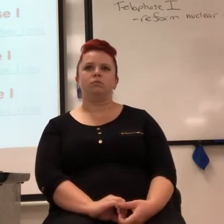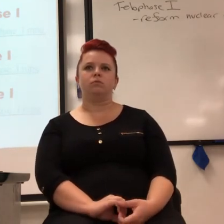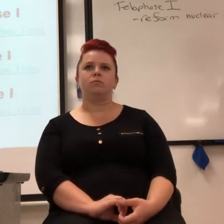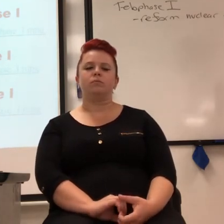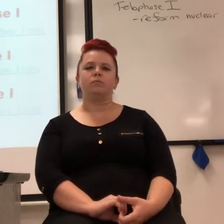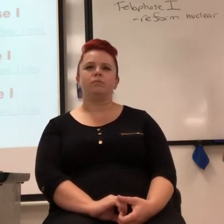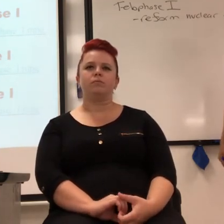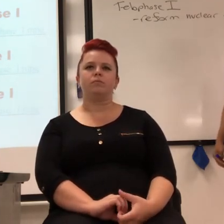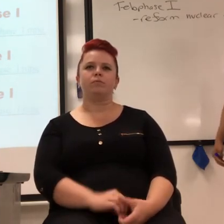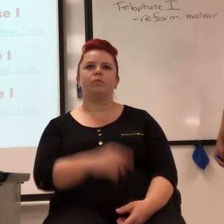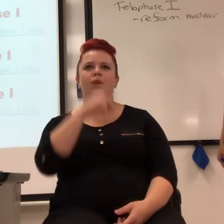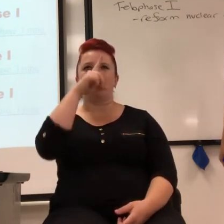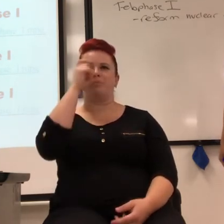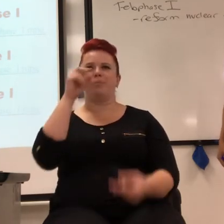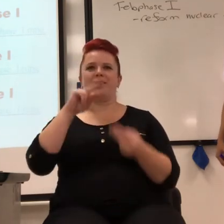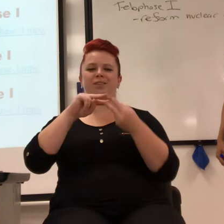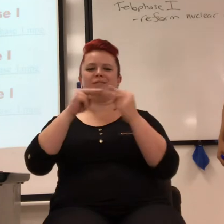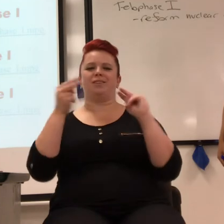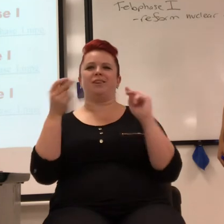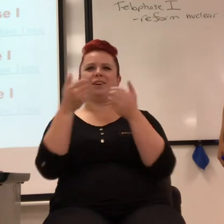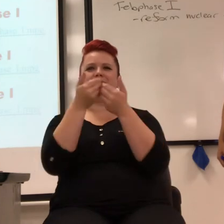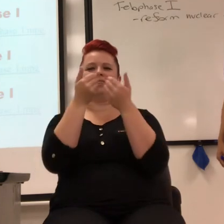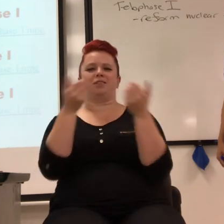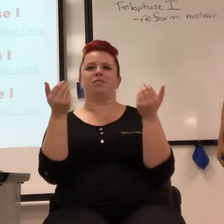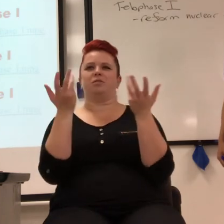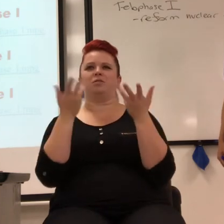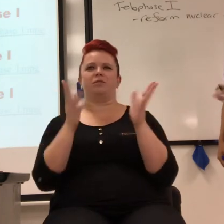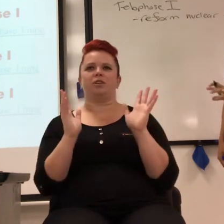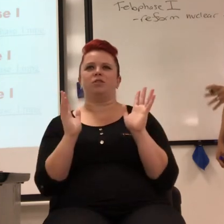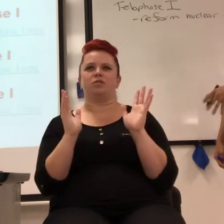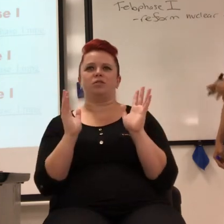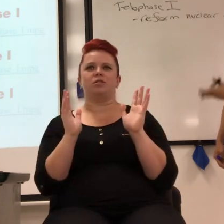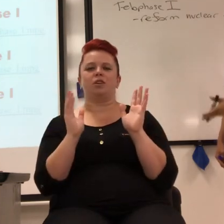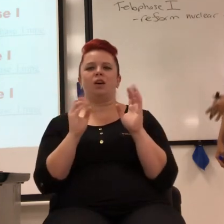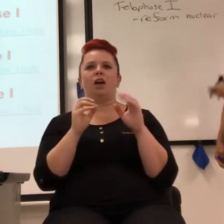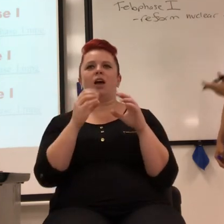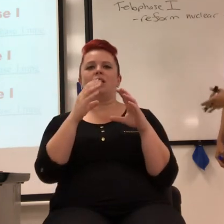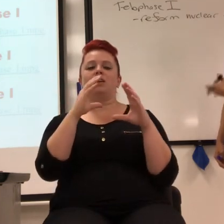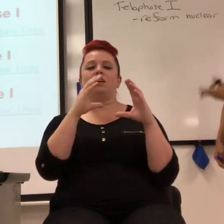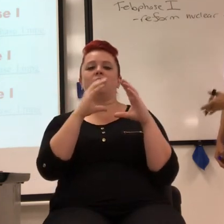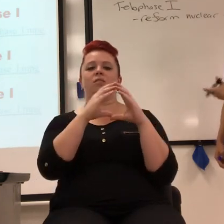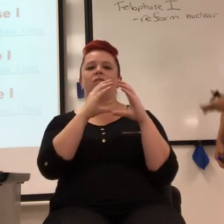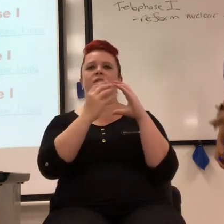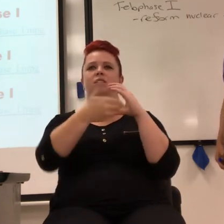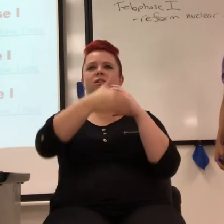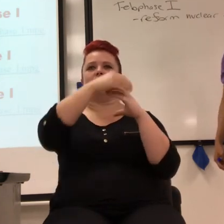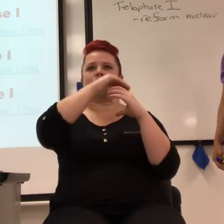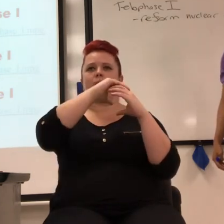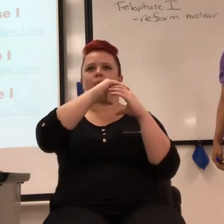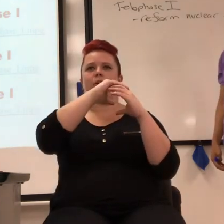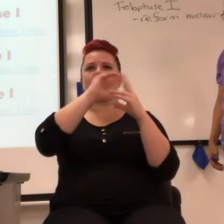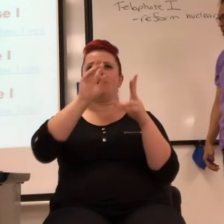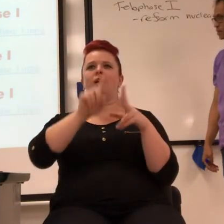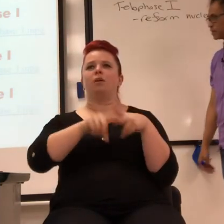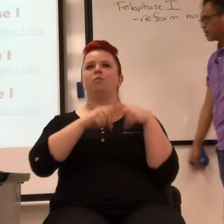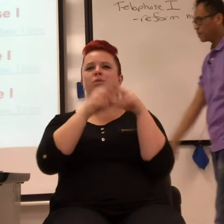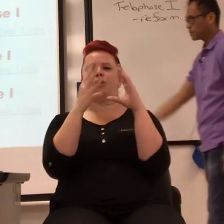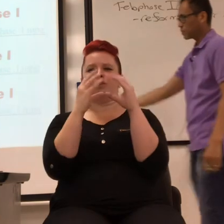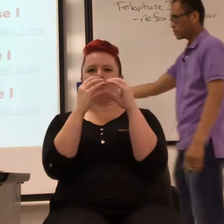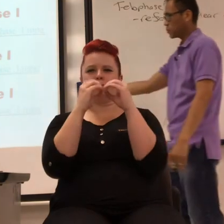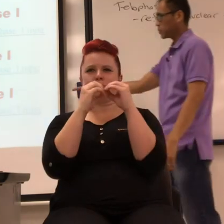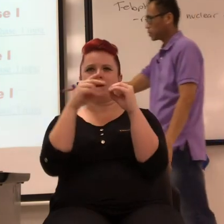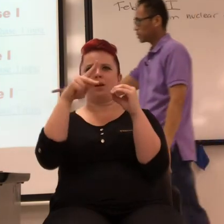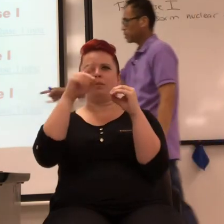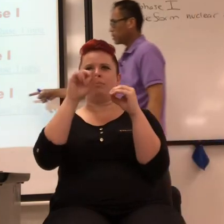Because you finish dividing the DNA, and the cell membrane itself, it starts to pinch off. You can kind of see that